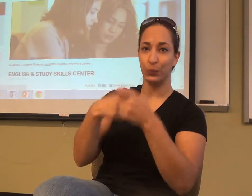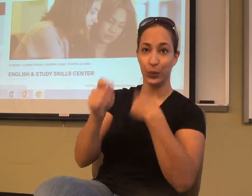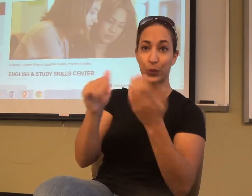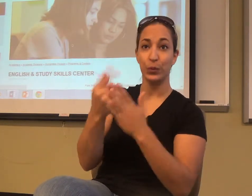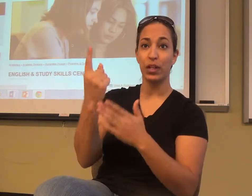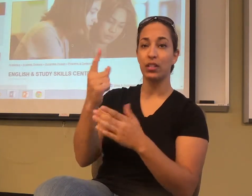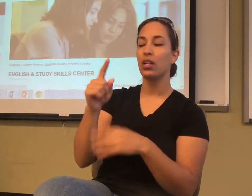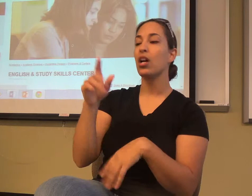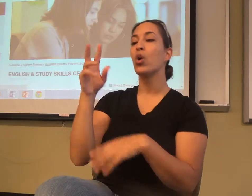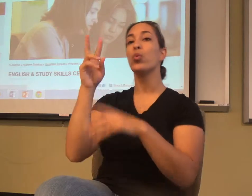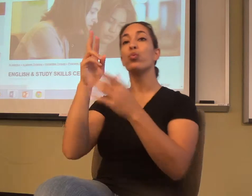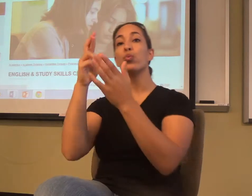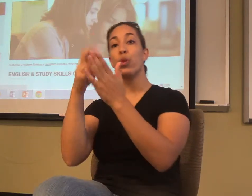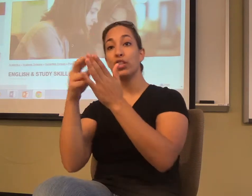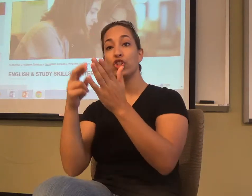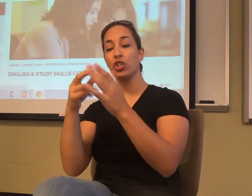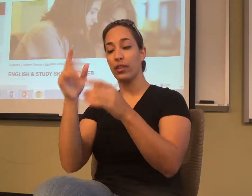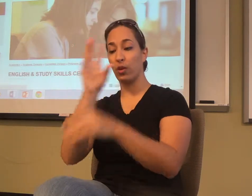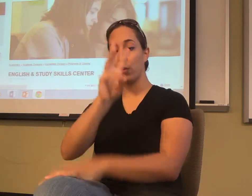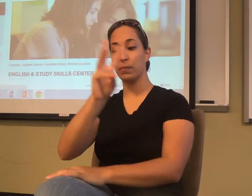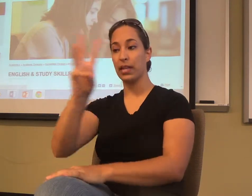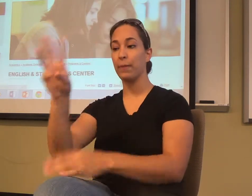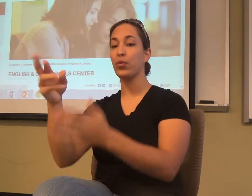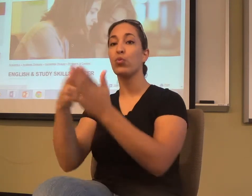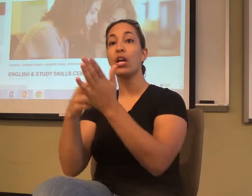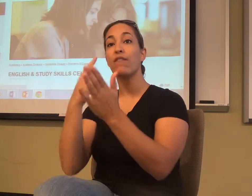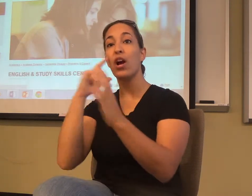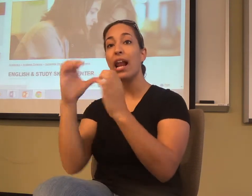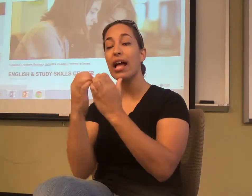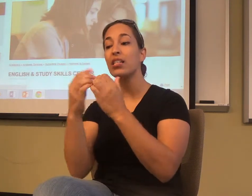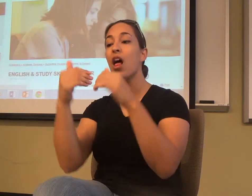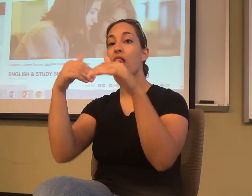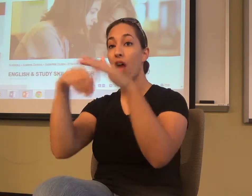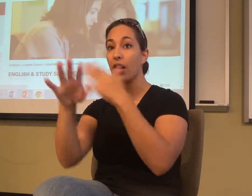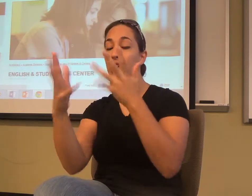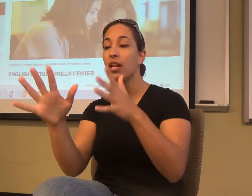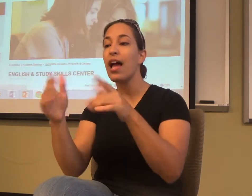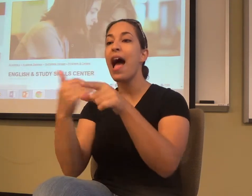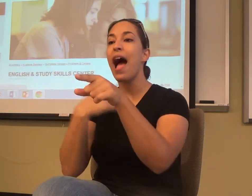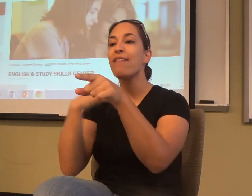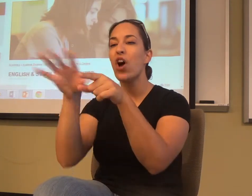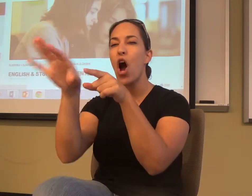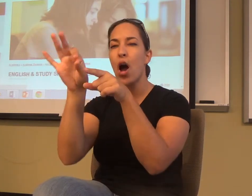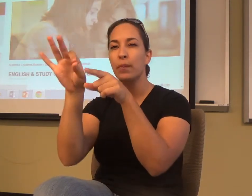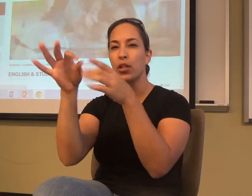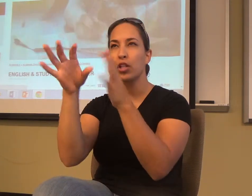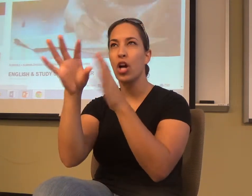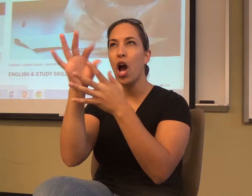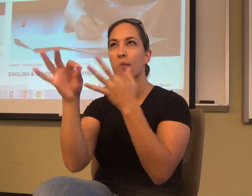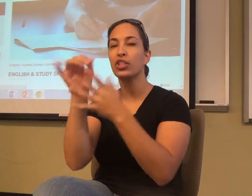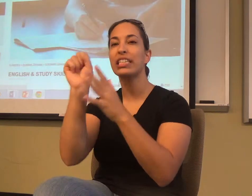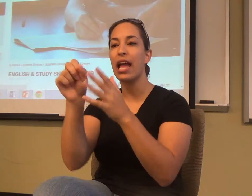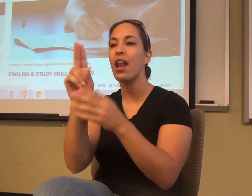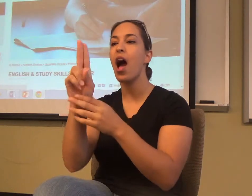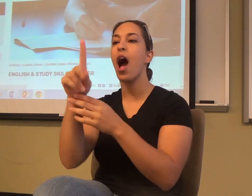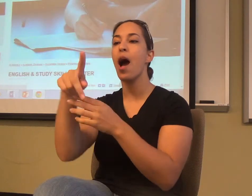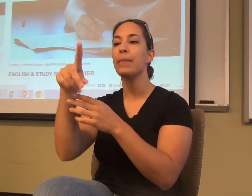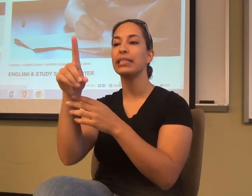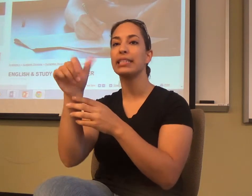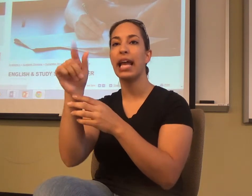your classes, once you're logged in, there's an option to update your contact information. Once you update your email in